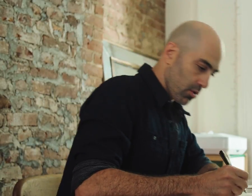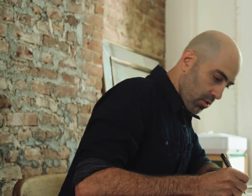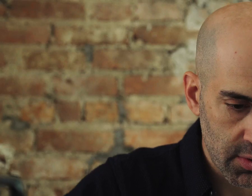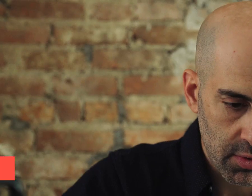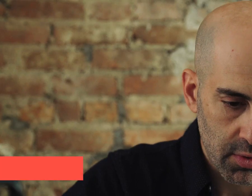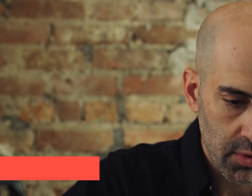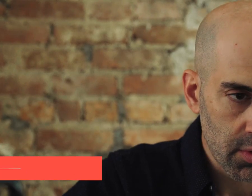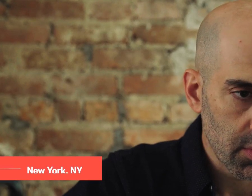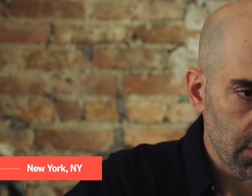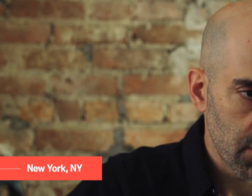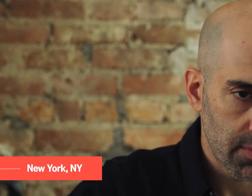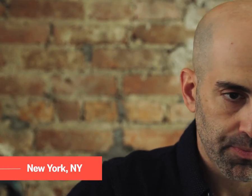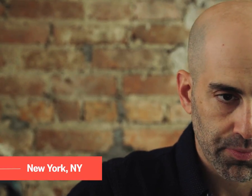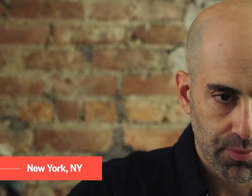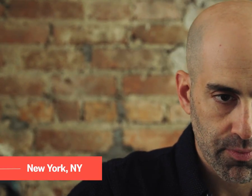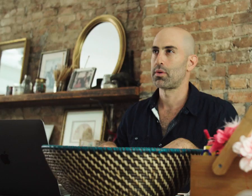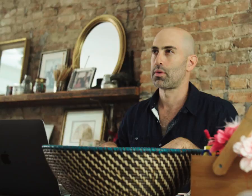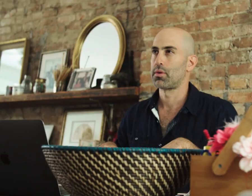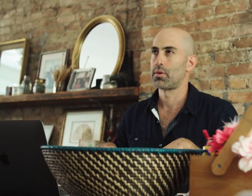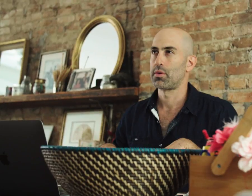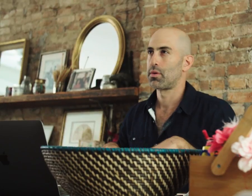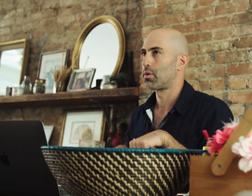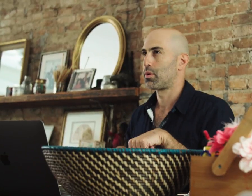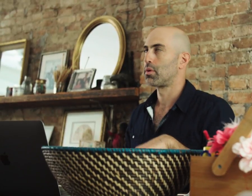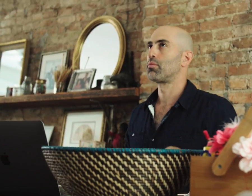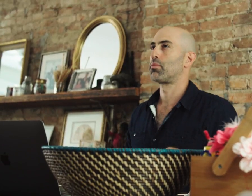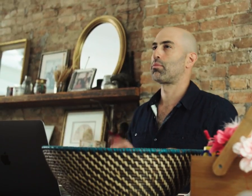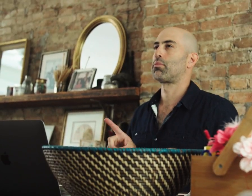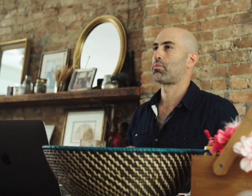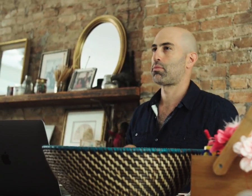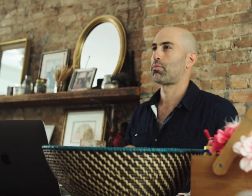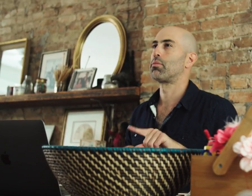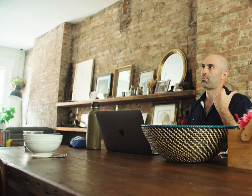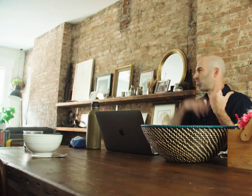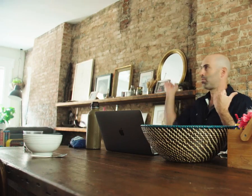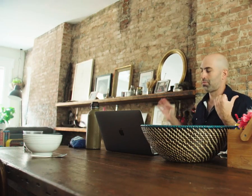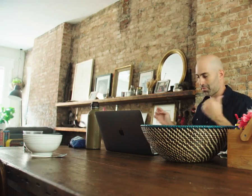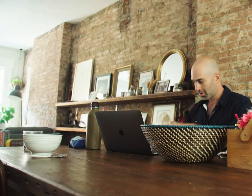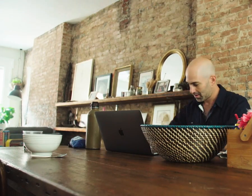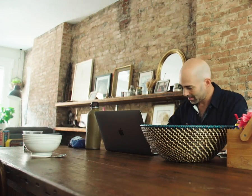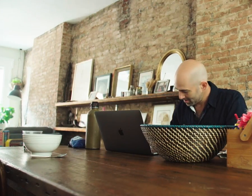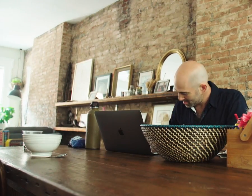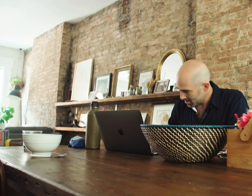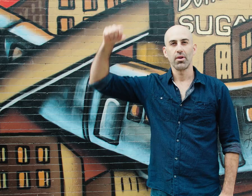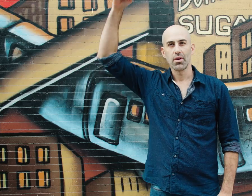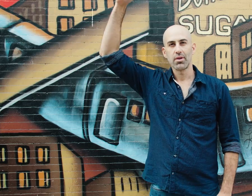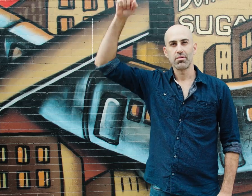poetry uses this fully three-dimensional space, and the rhythm is more in the movements.